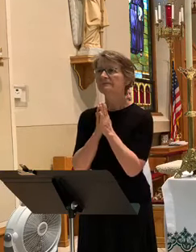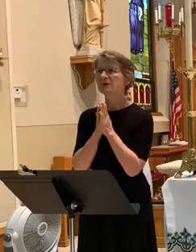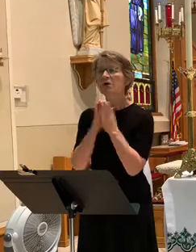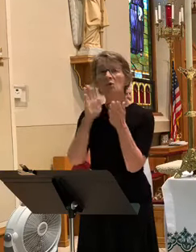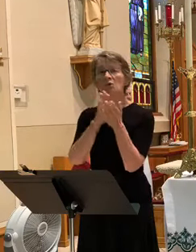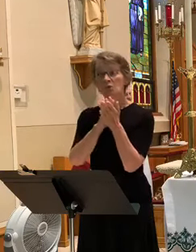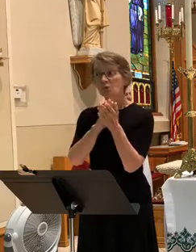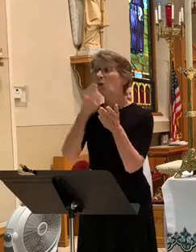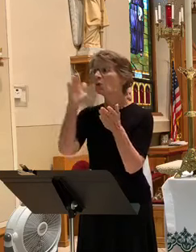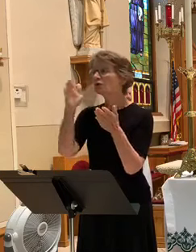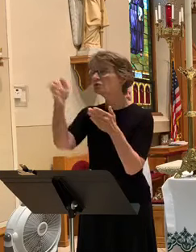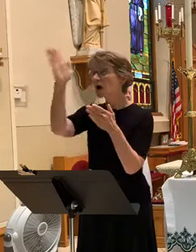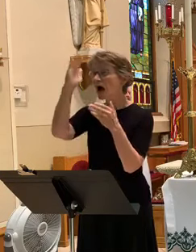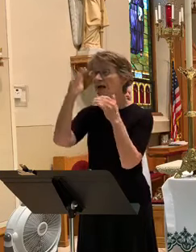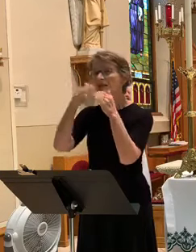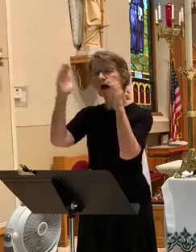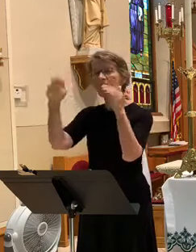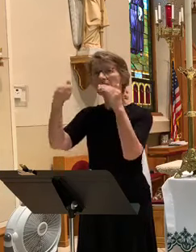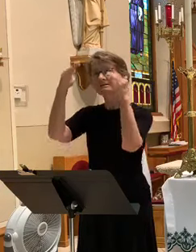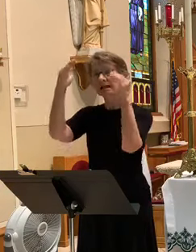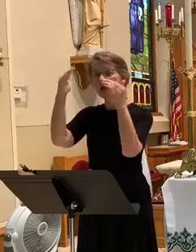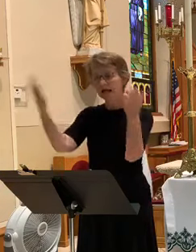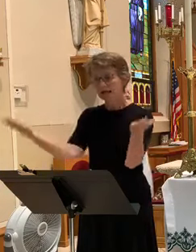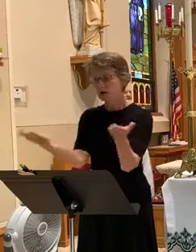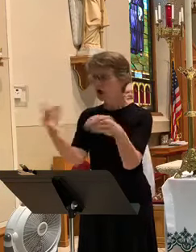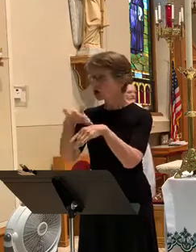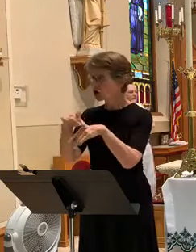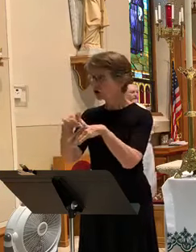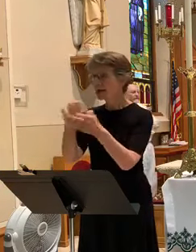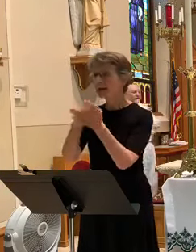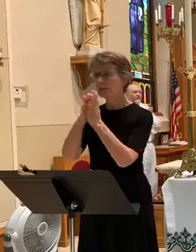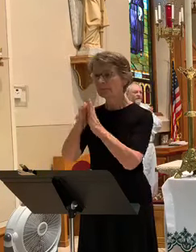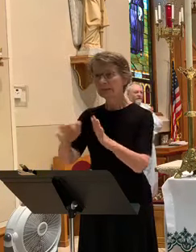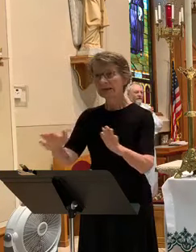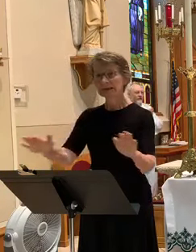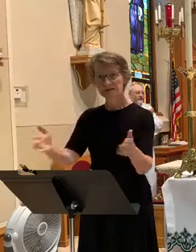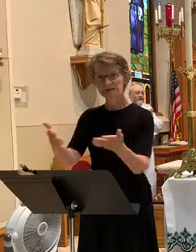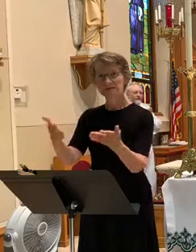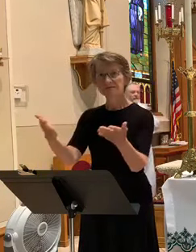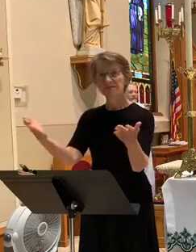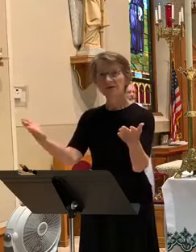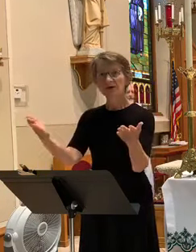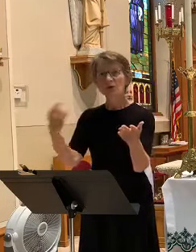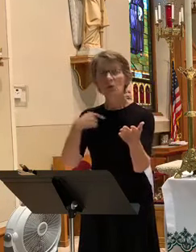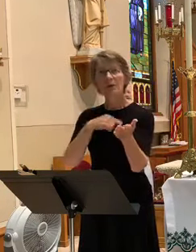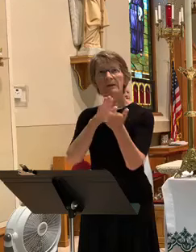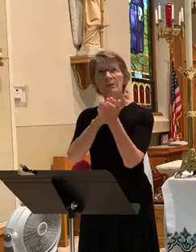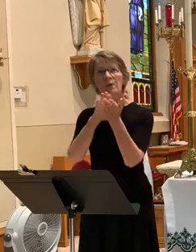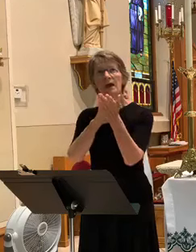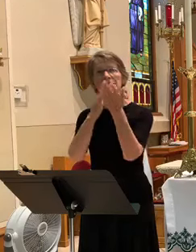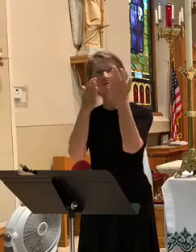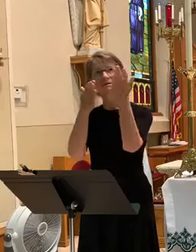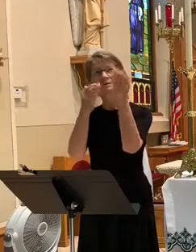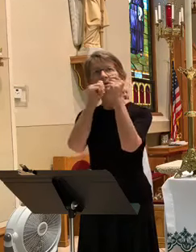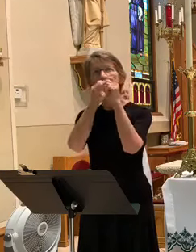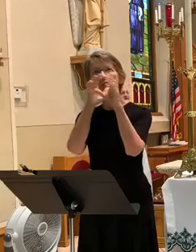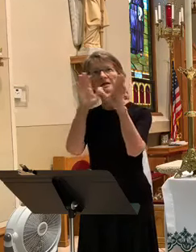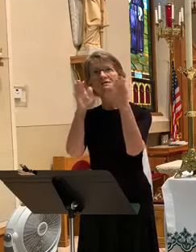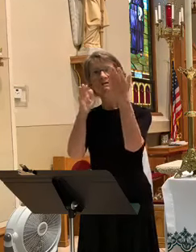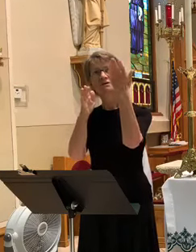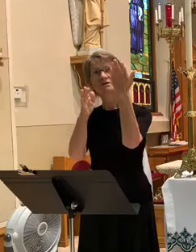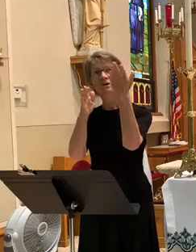Glory to God in the highest, and on earth peace to people of good will. We praise you, we bless